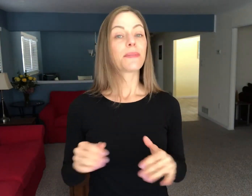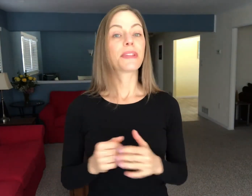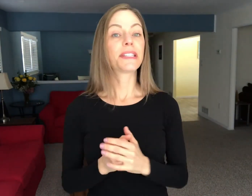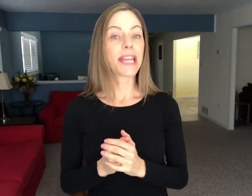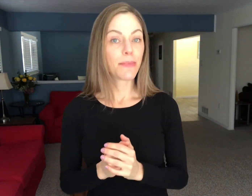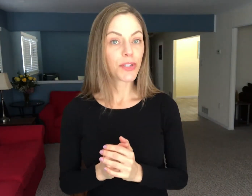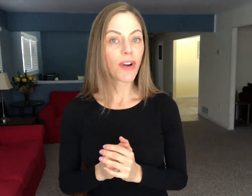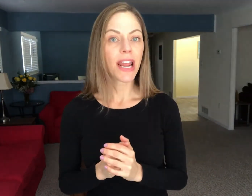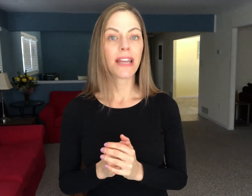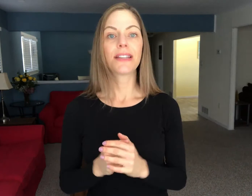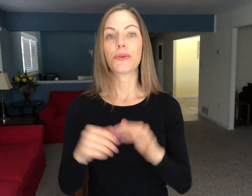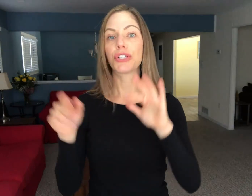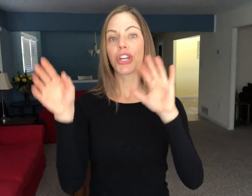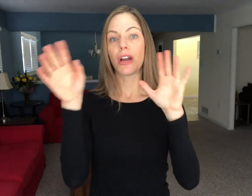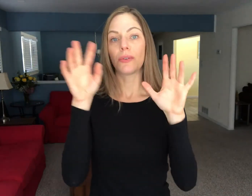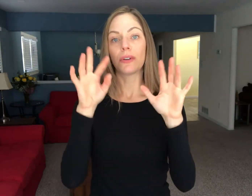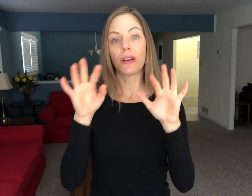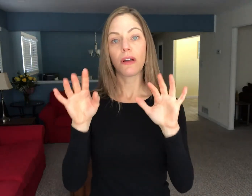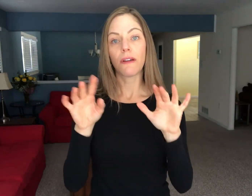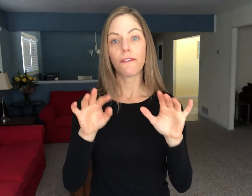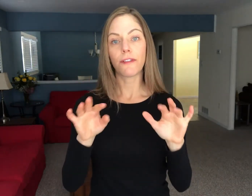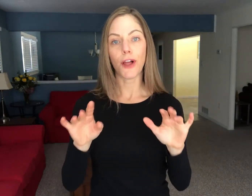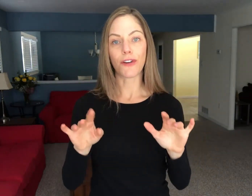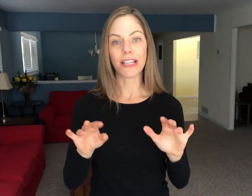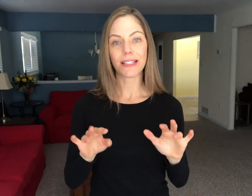The same as rain, you could show flurries,